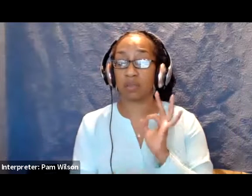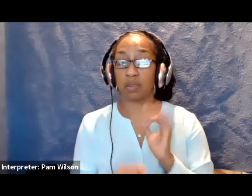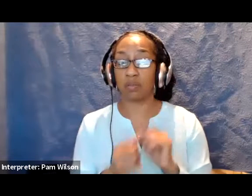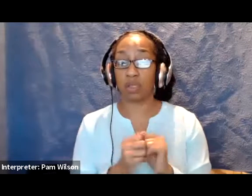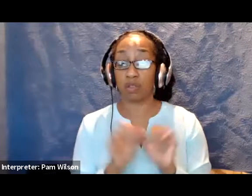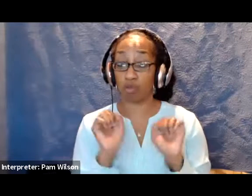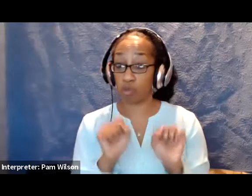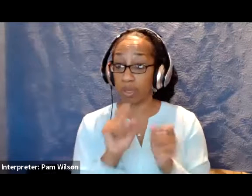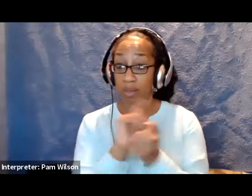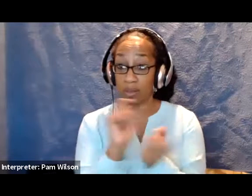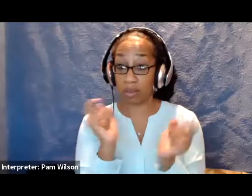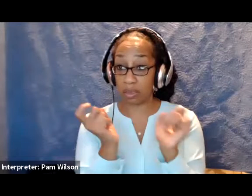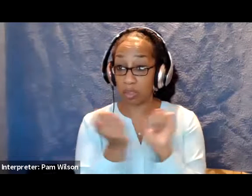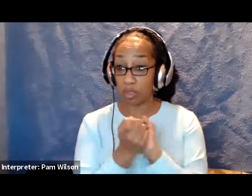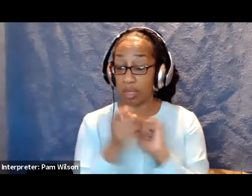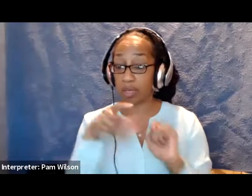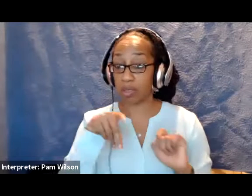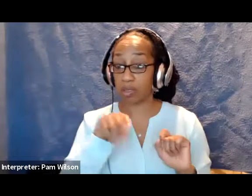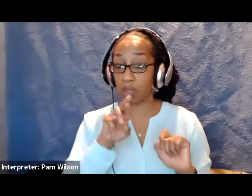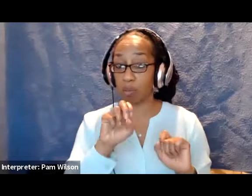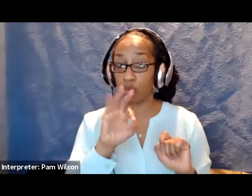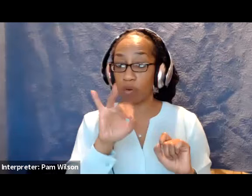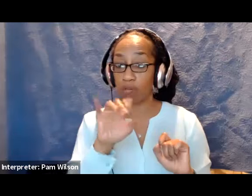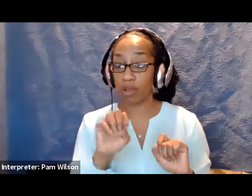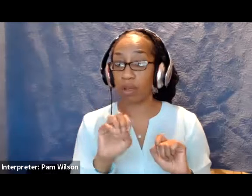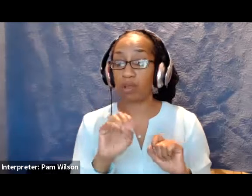profile, schedule meetings.